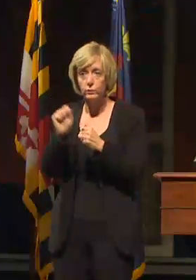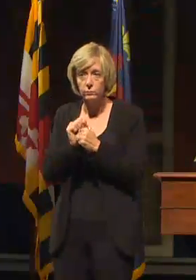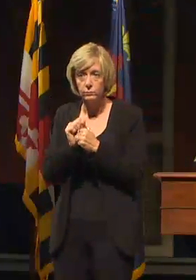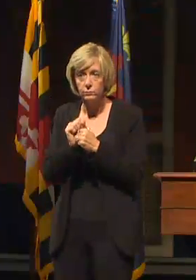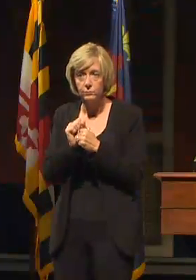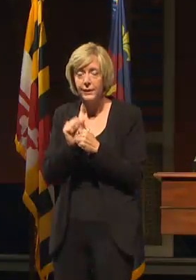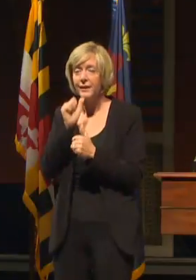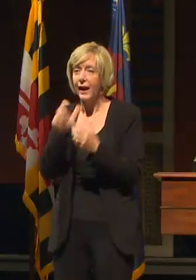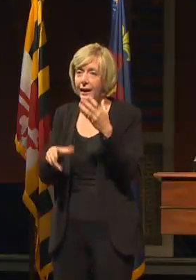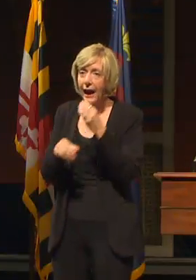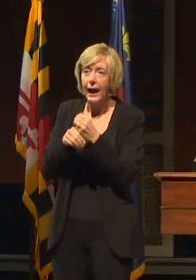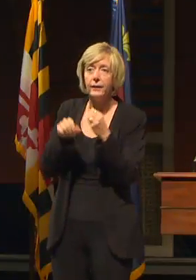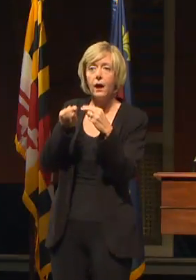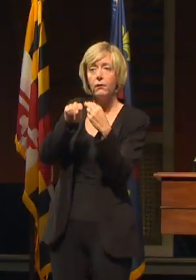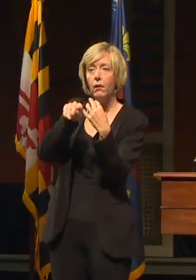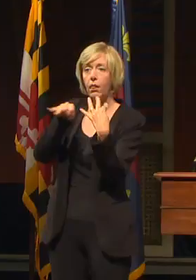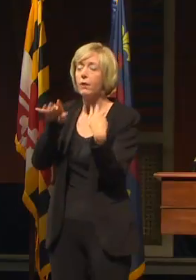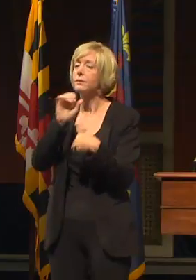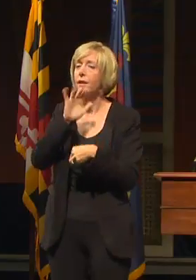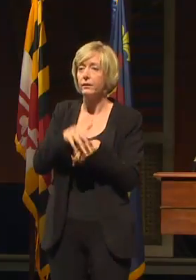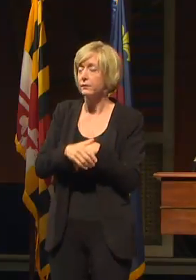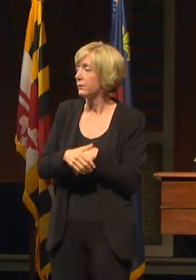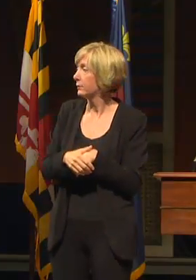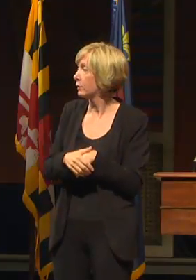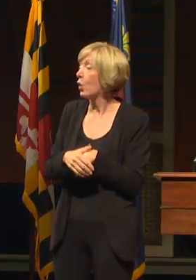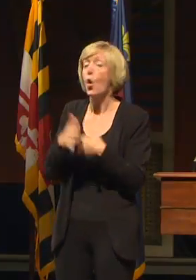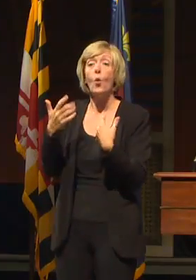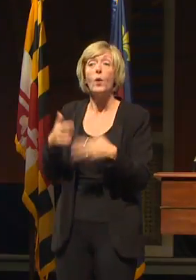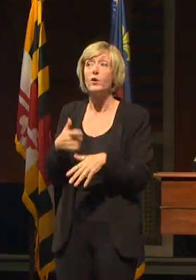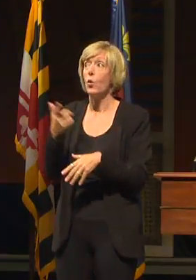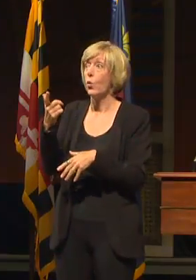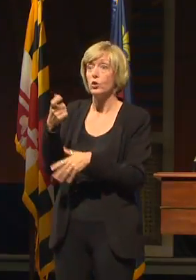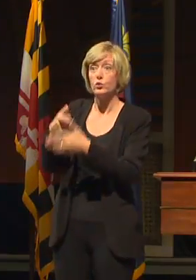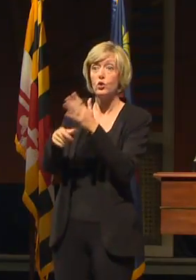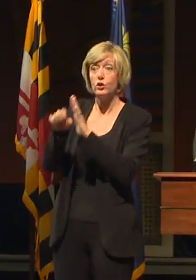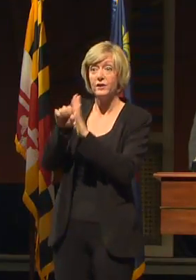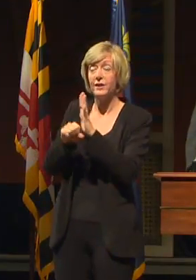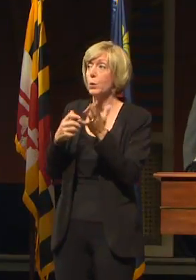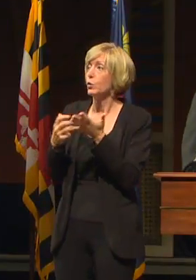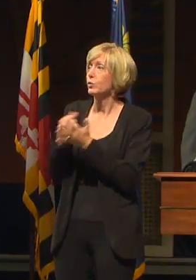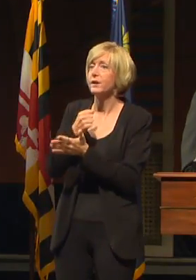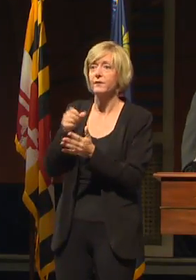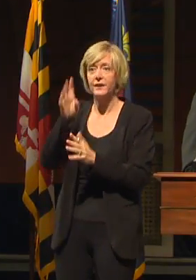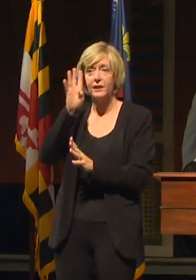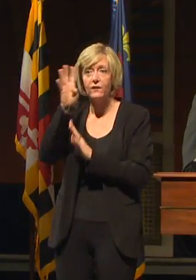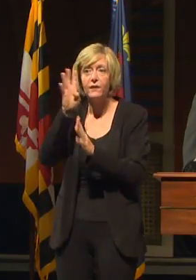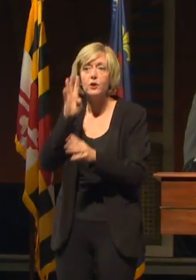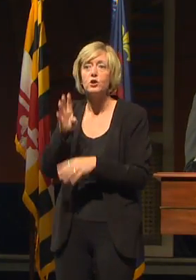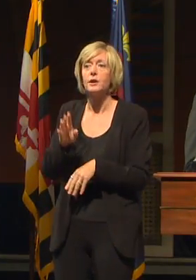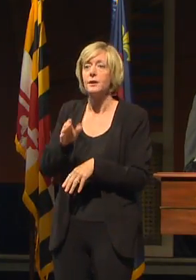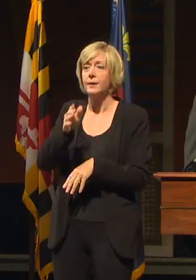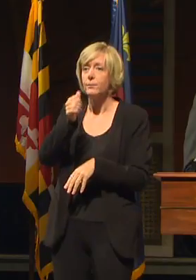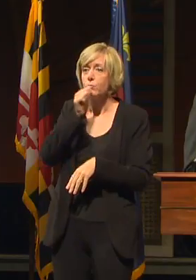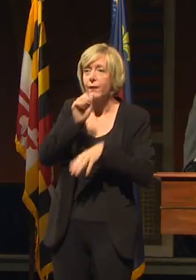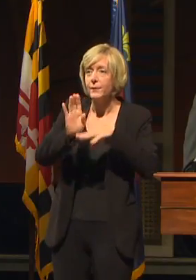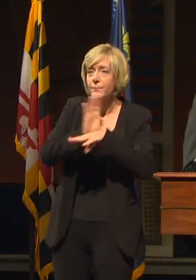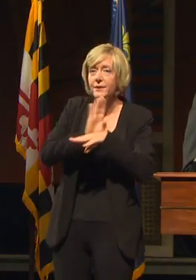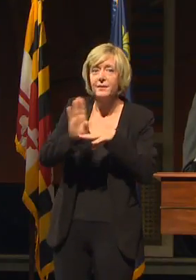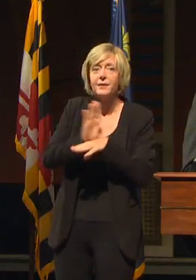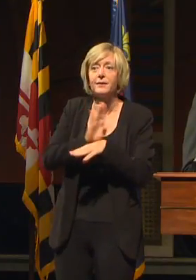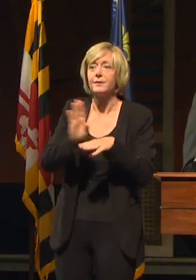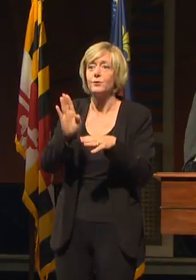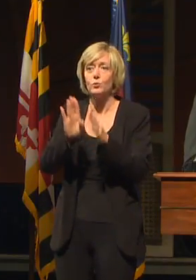We're looking for no net cost to the state. We want to harness innovation. We want to harness private sector dollars to bring this solution